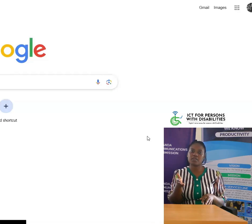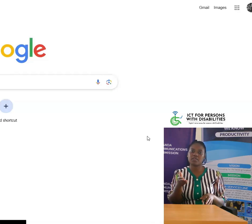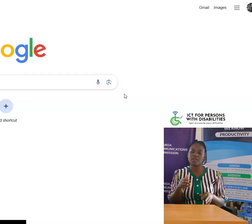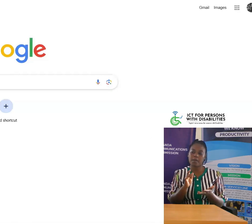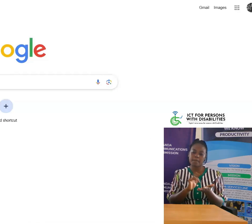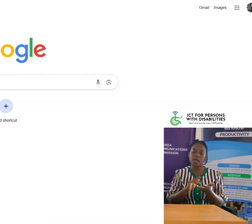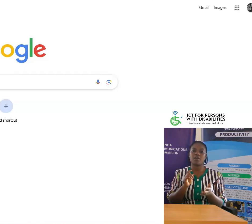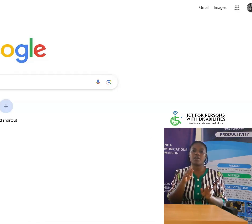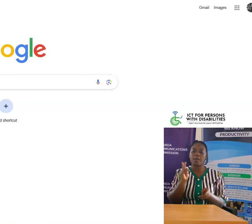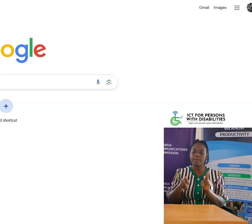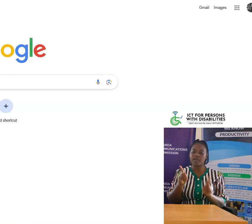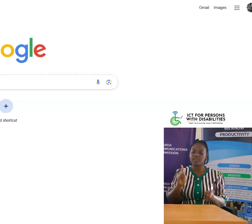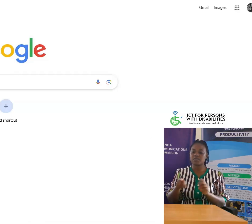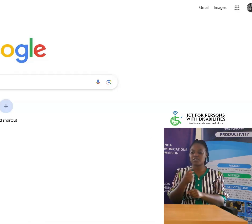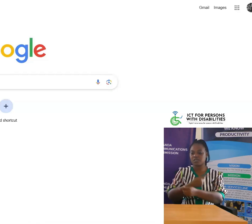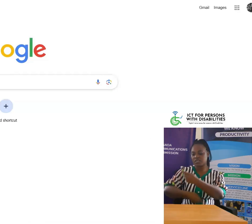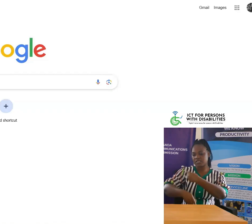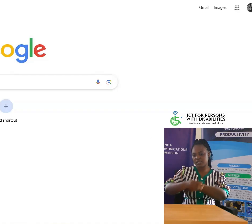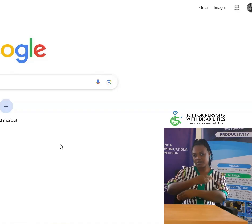Okay.